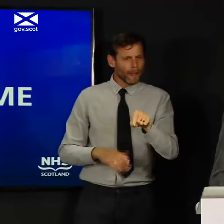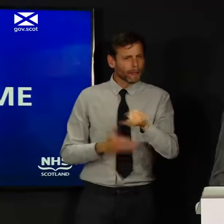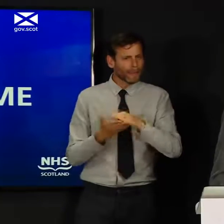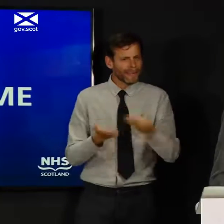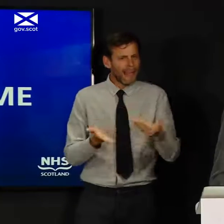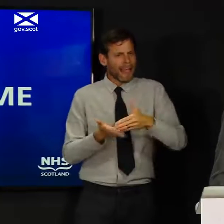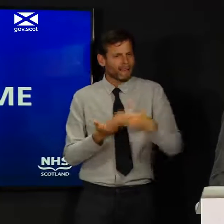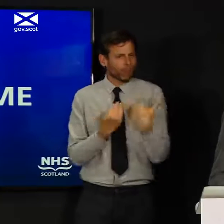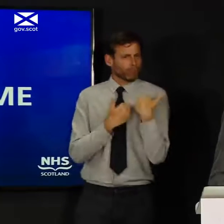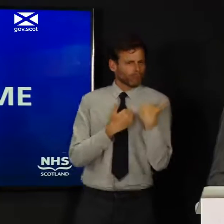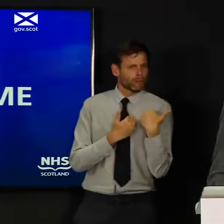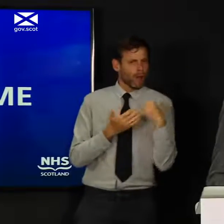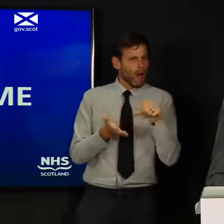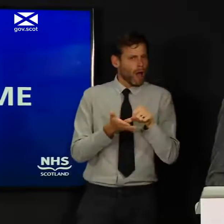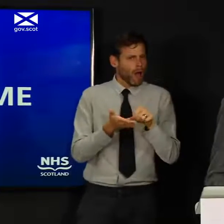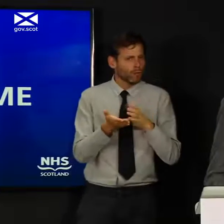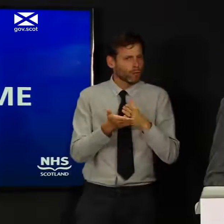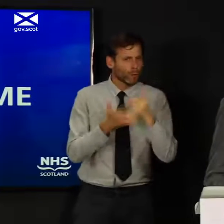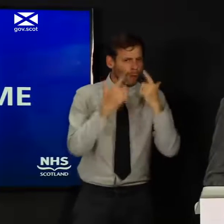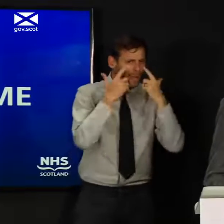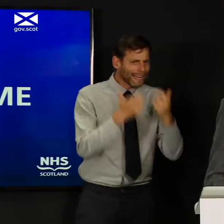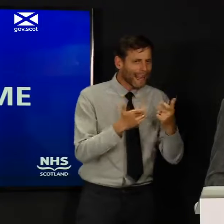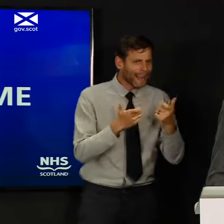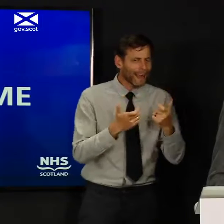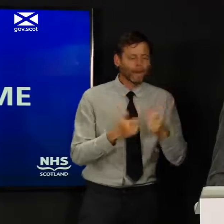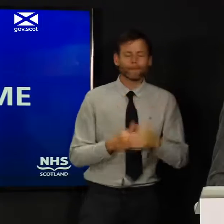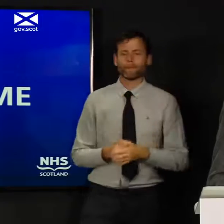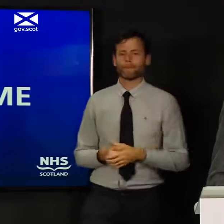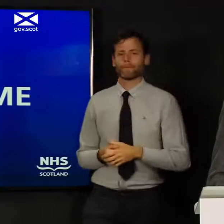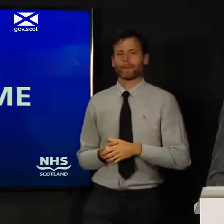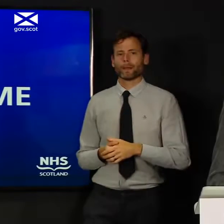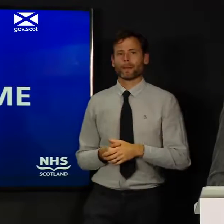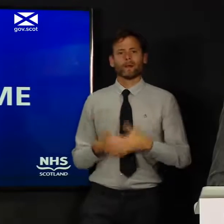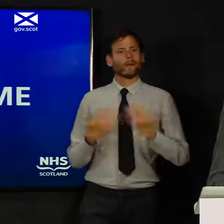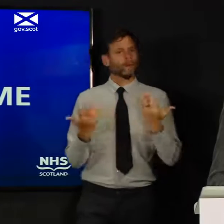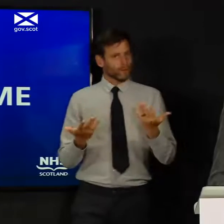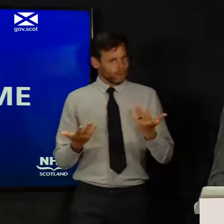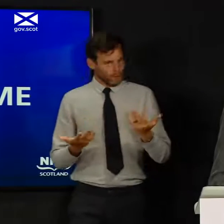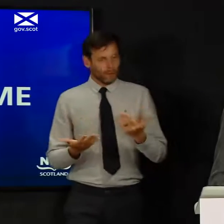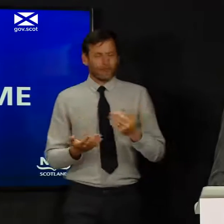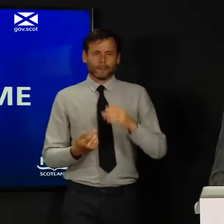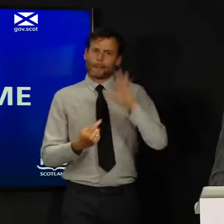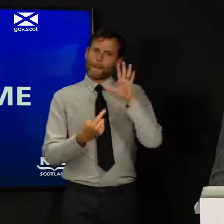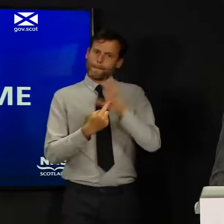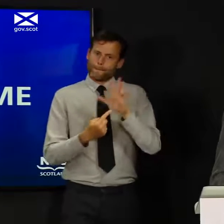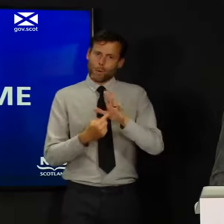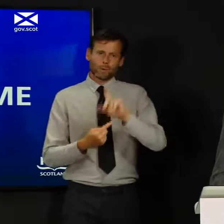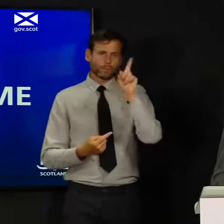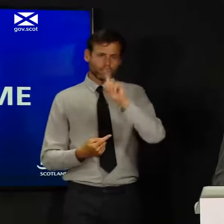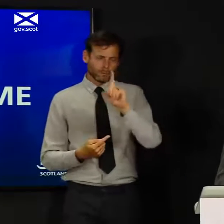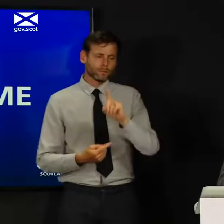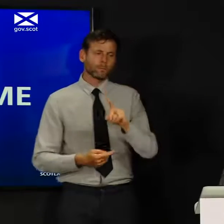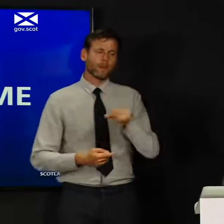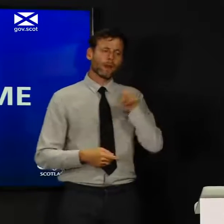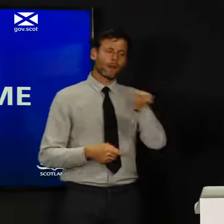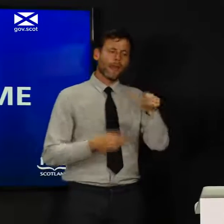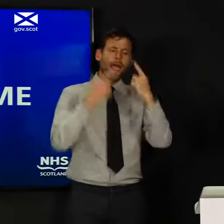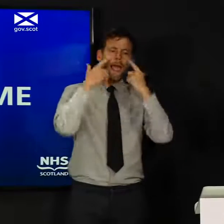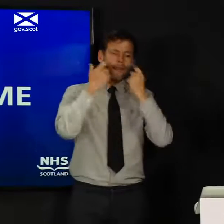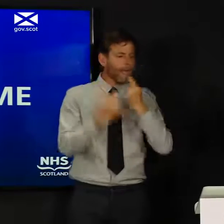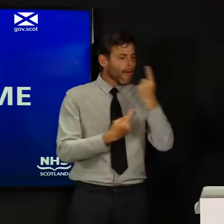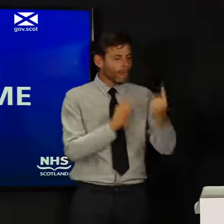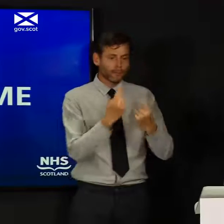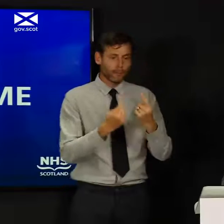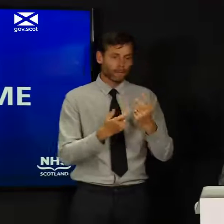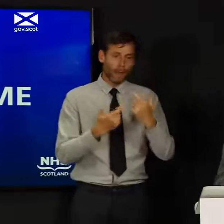pressure of caring during a pandemic only makes this situation worse. It is incredibly important that carers are able to access the support and help they